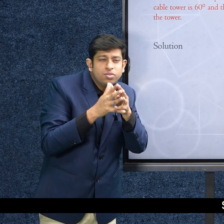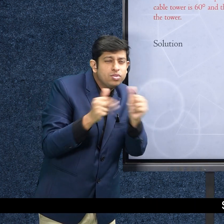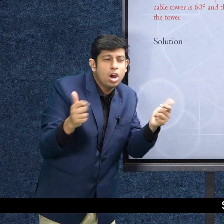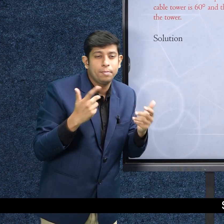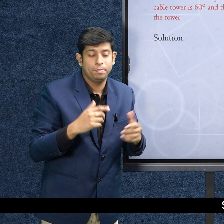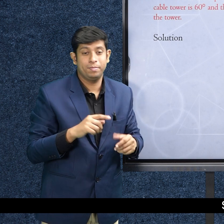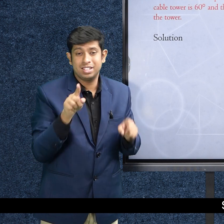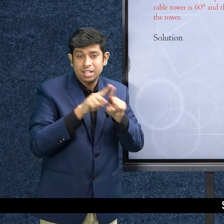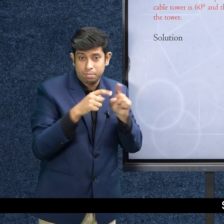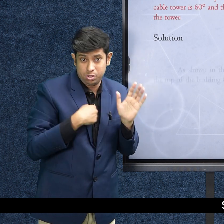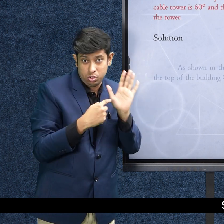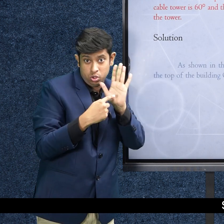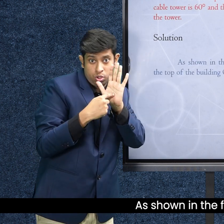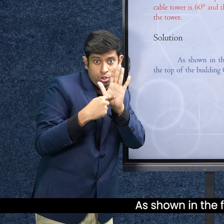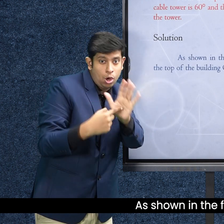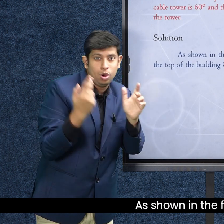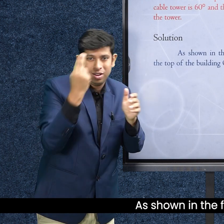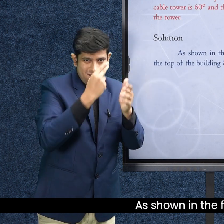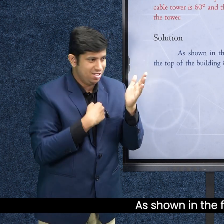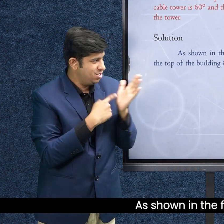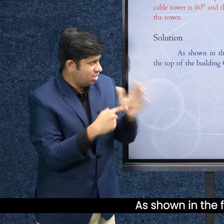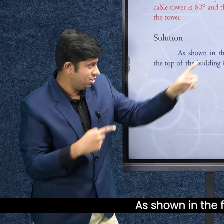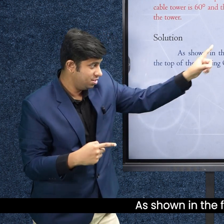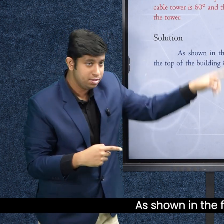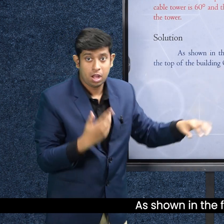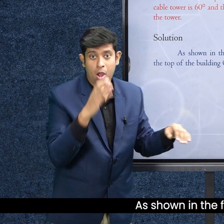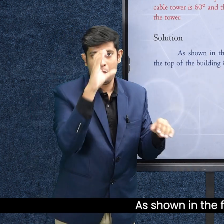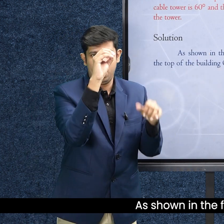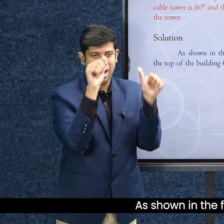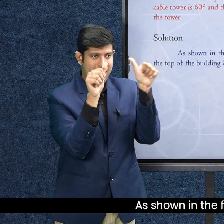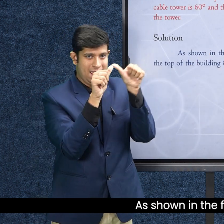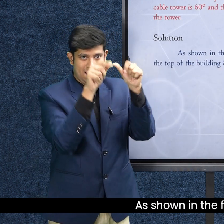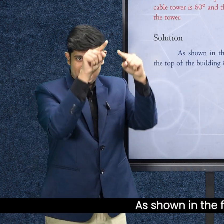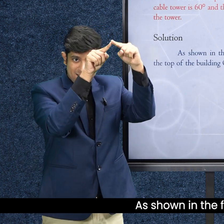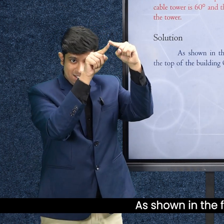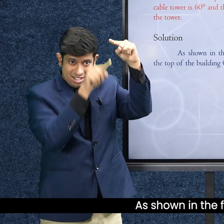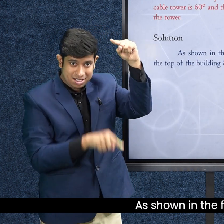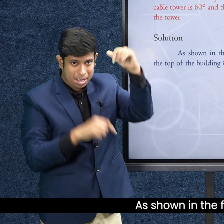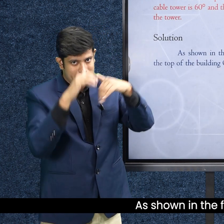Solution. As shown in the figure, OA is the building,